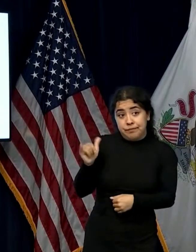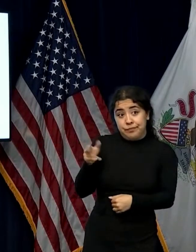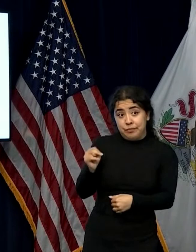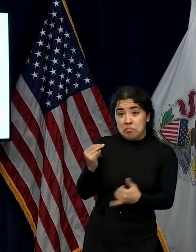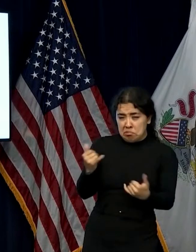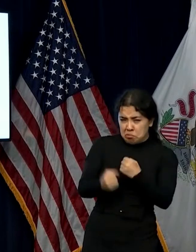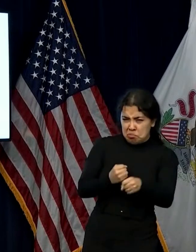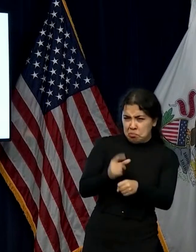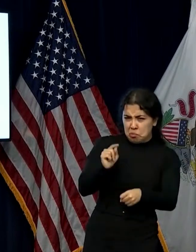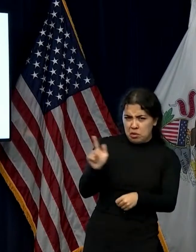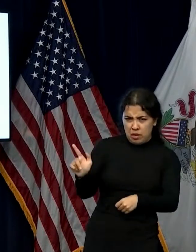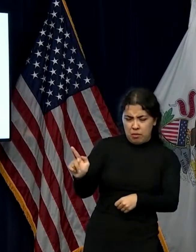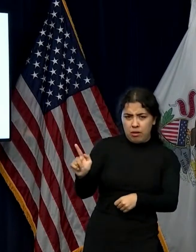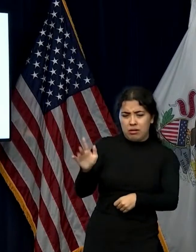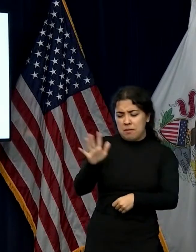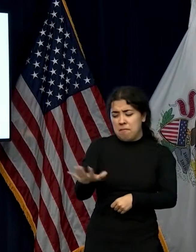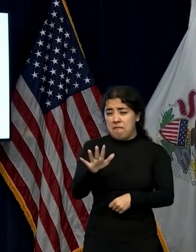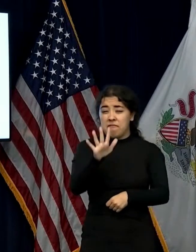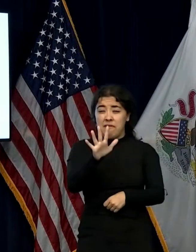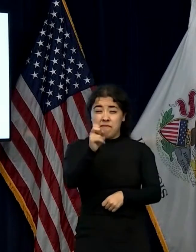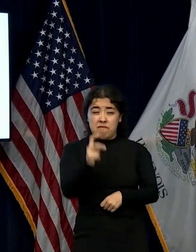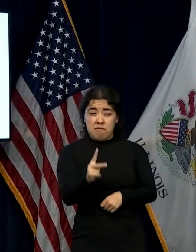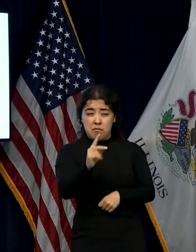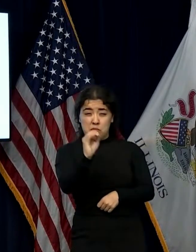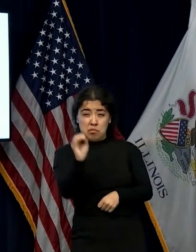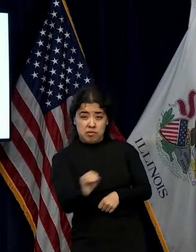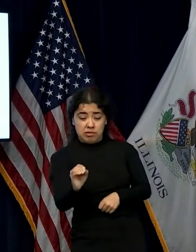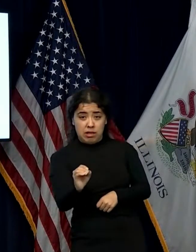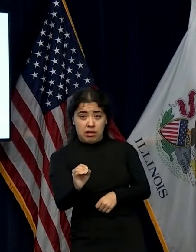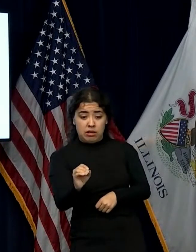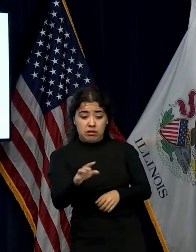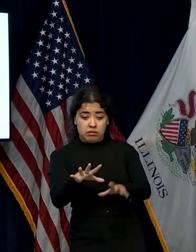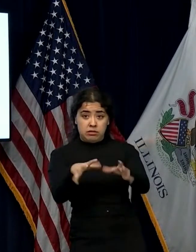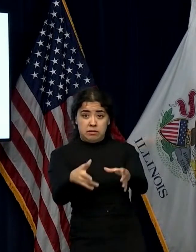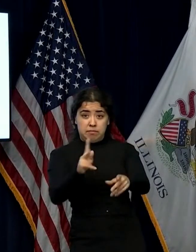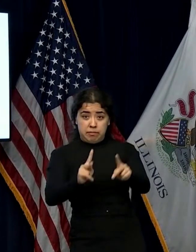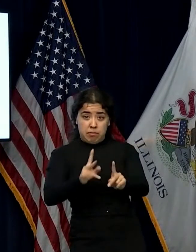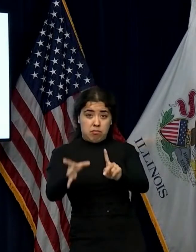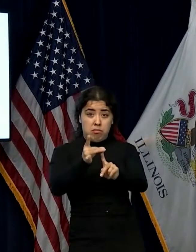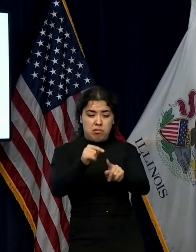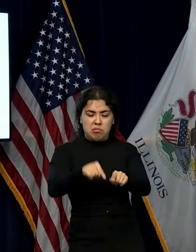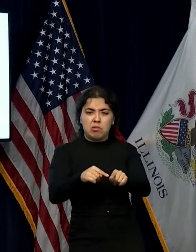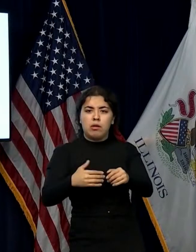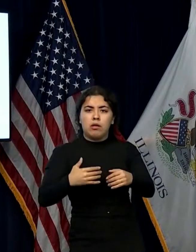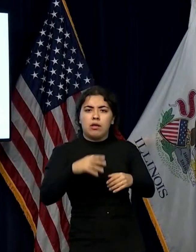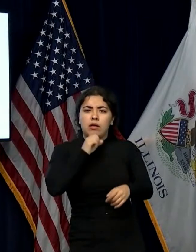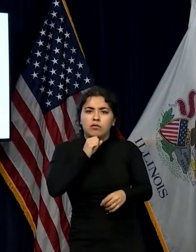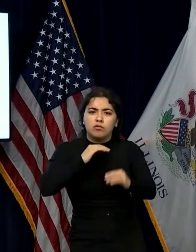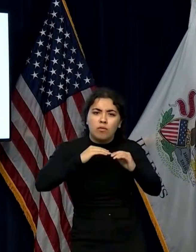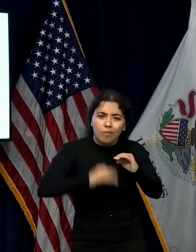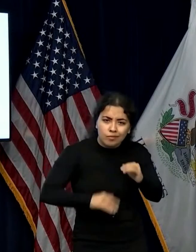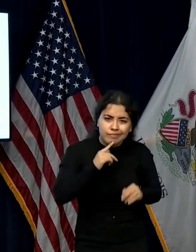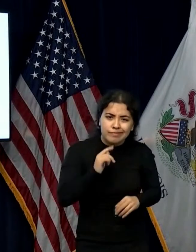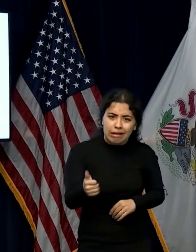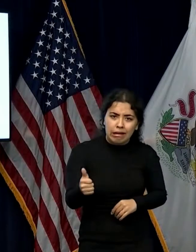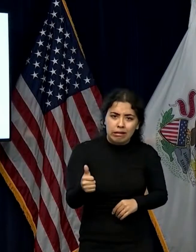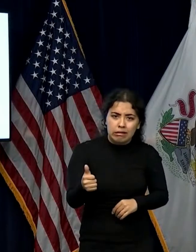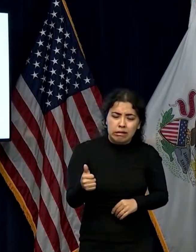of this year, about 5.5% of the cases were among those who were younger than 10 years